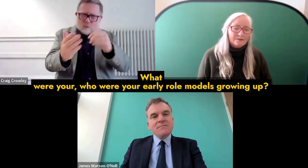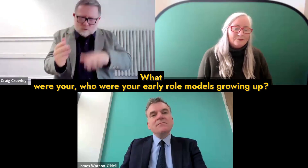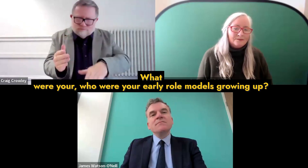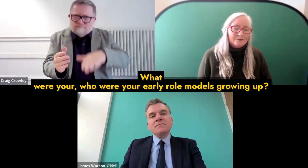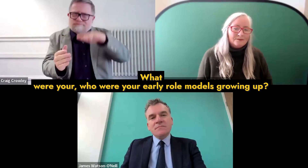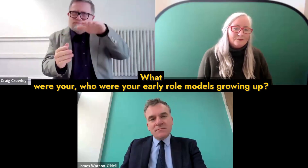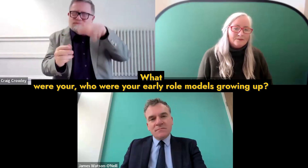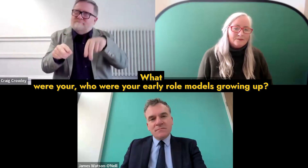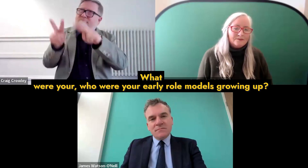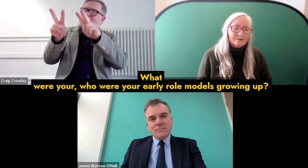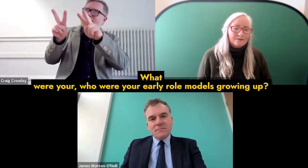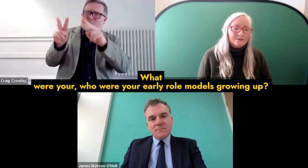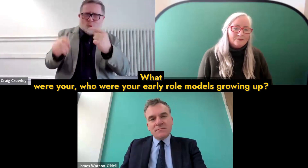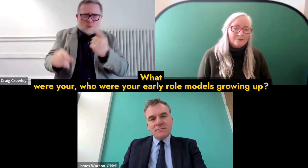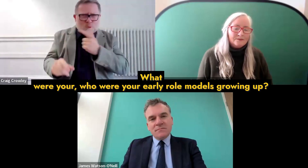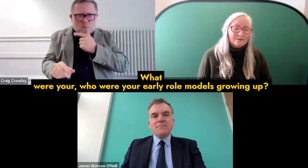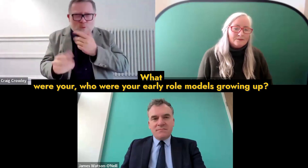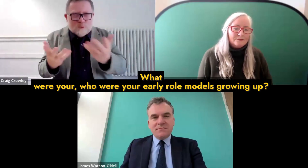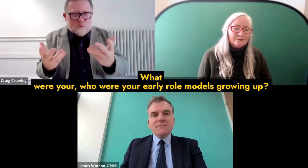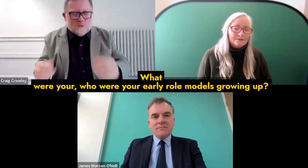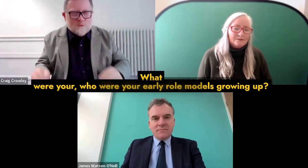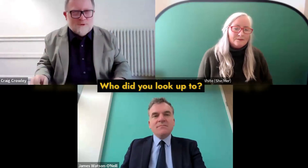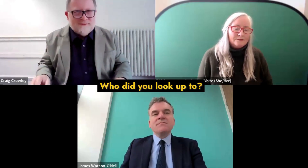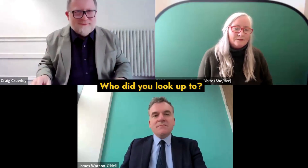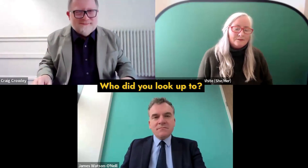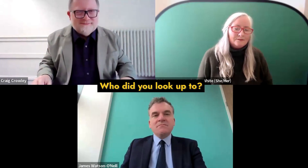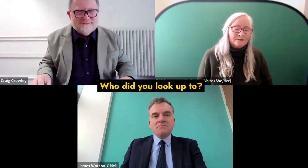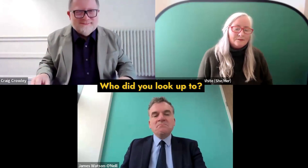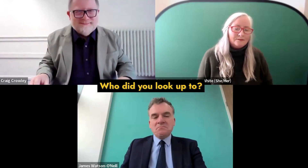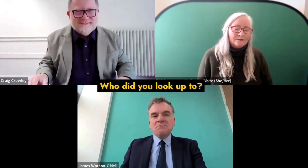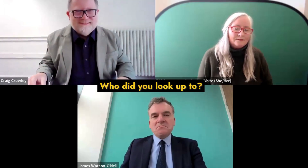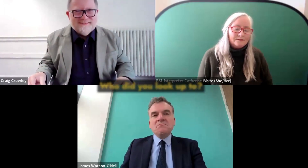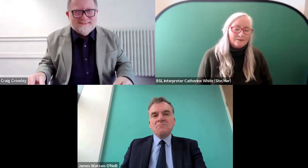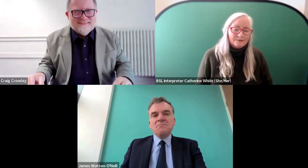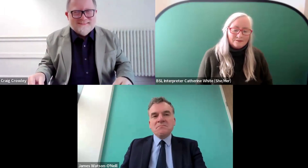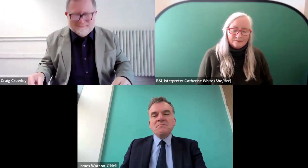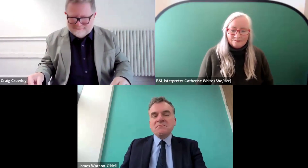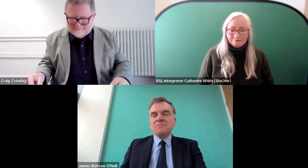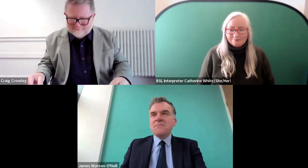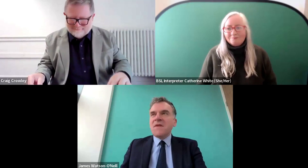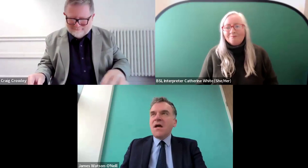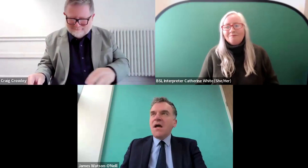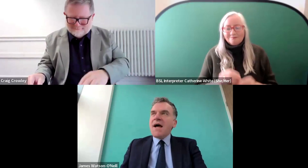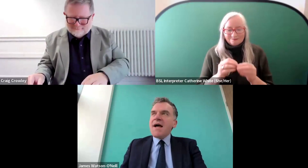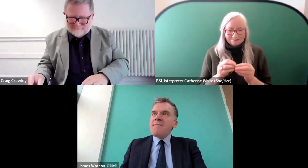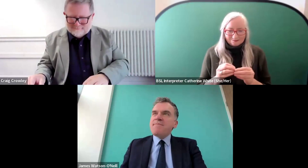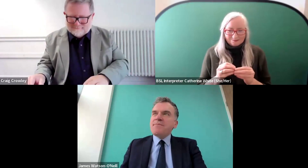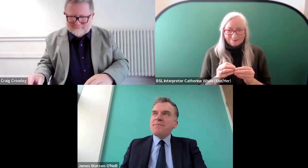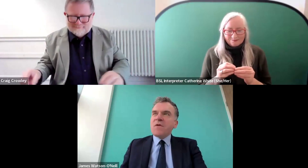Who were your early role models growing up? Who did you look up to?